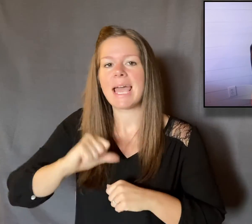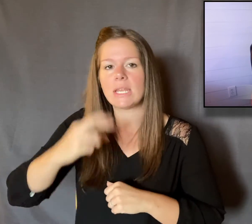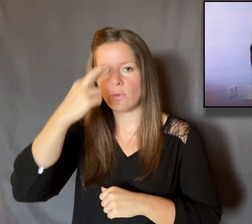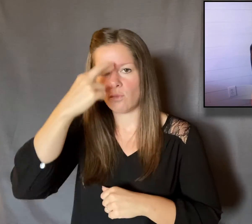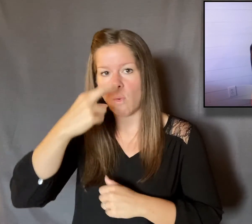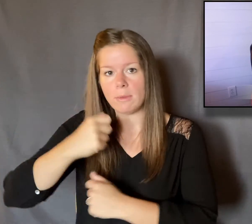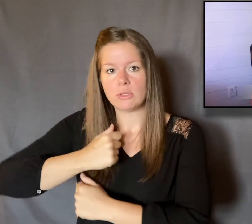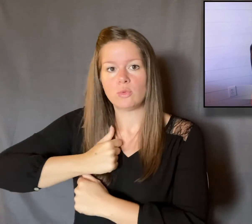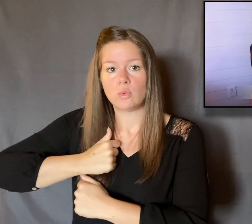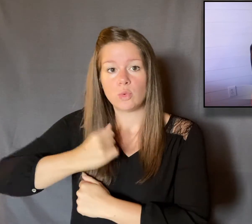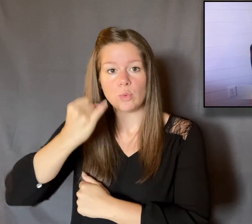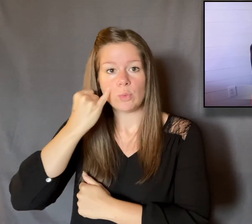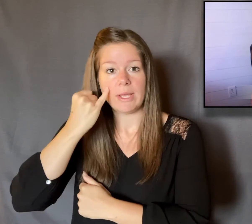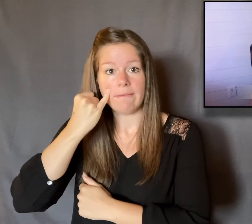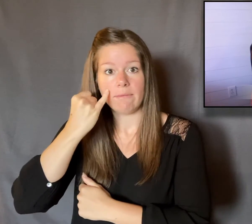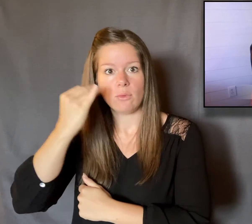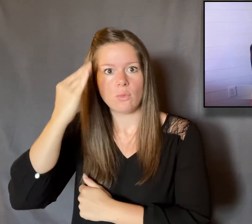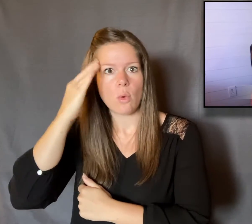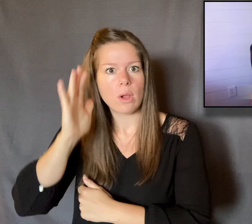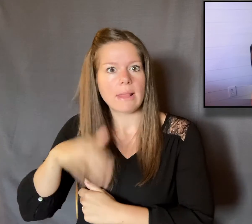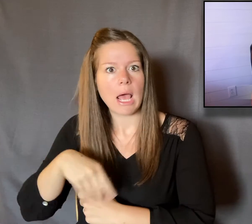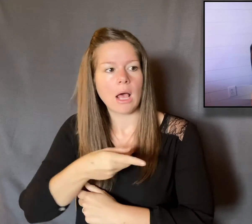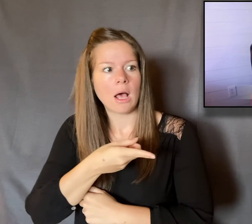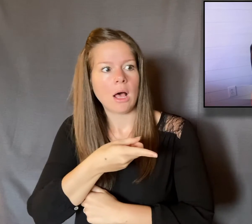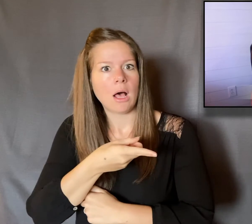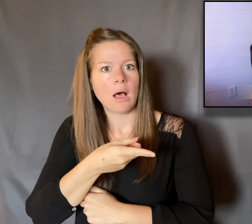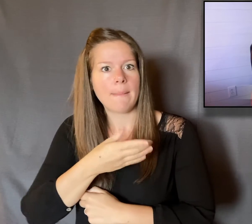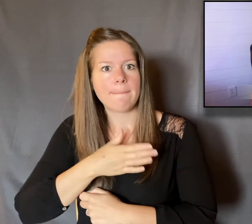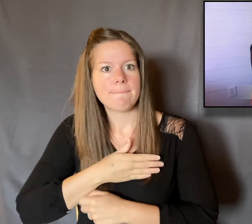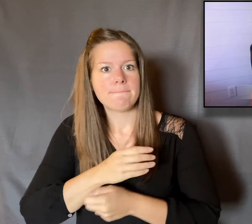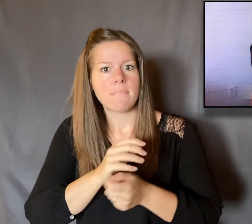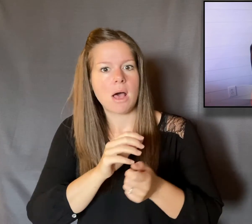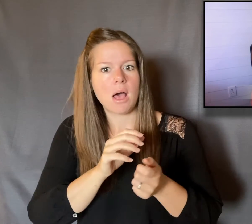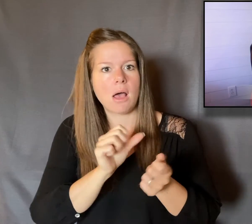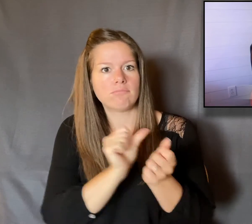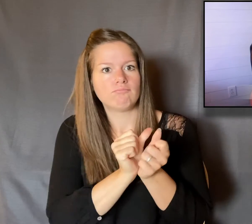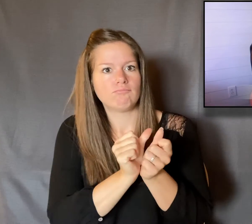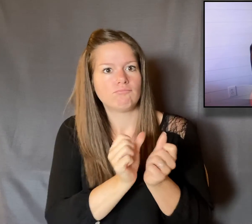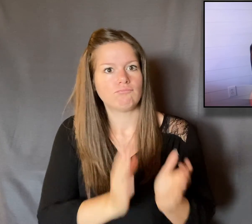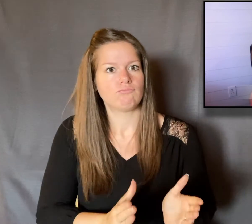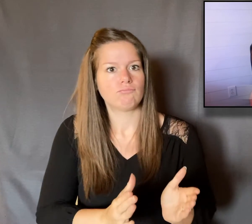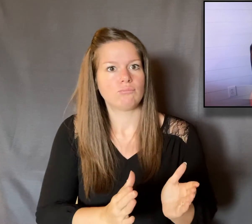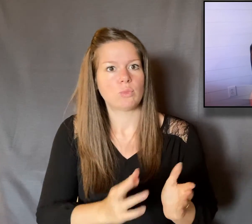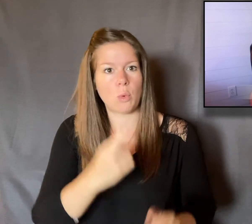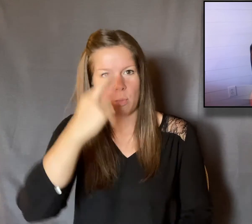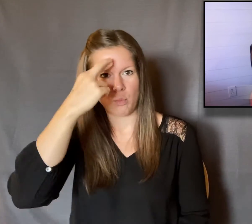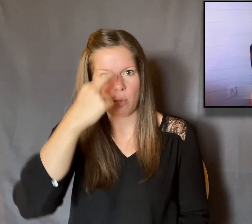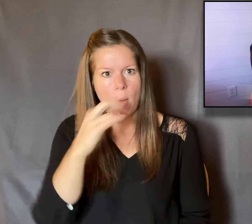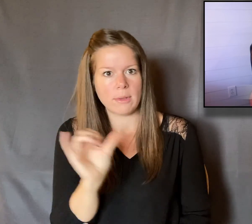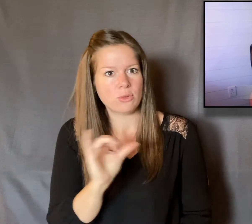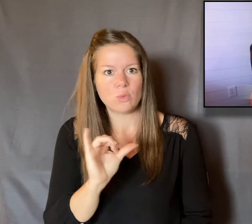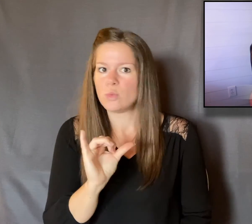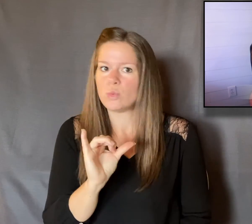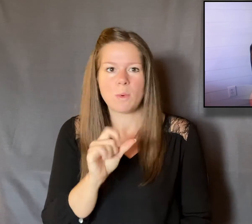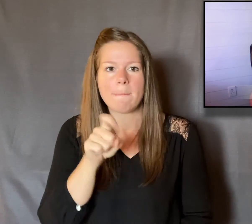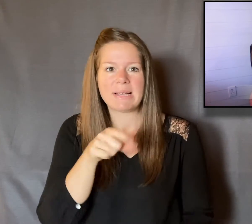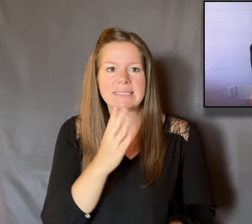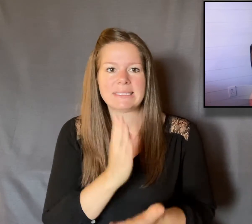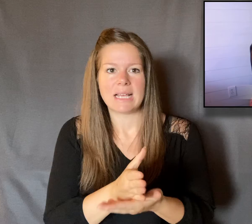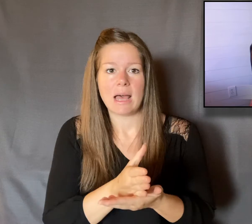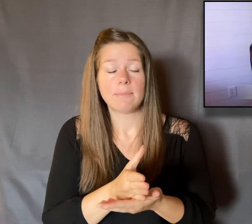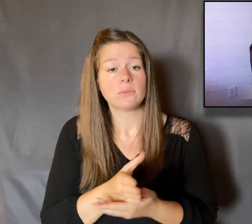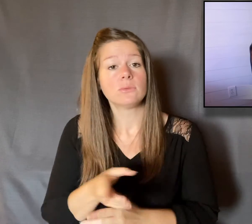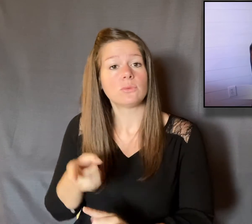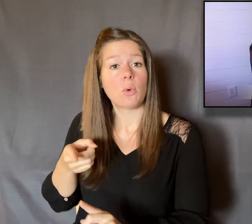soldier needed to hear to stop what he was doing. He was proclaiming, like, I'm one of you,